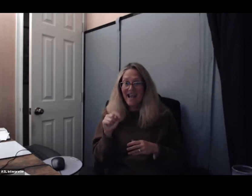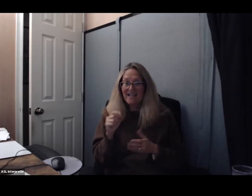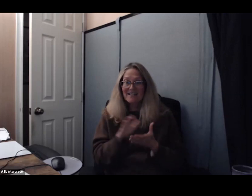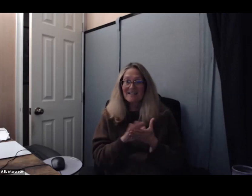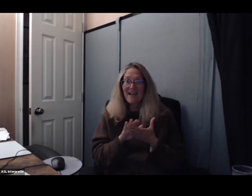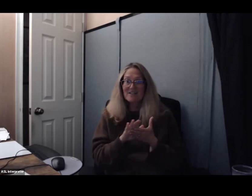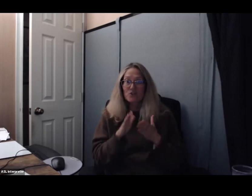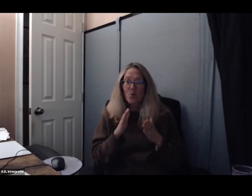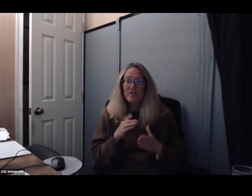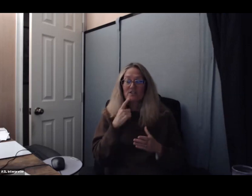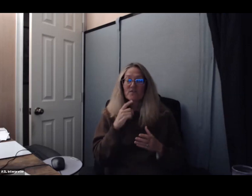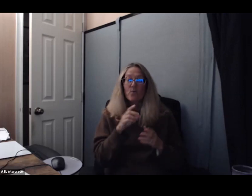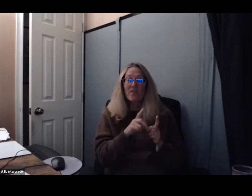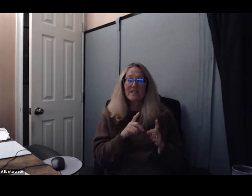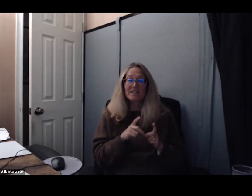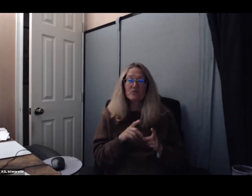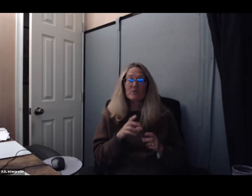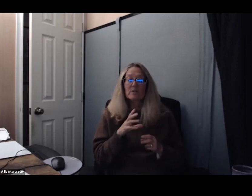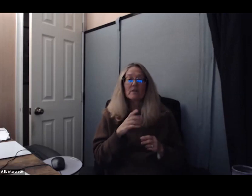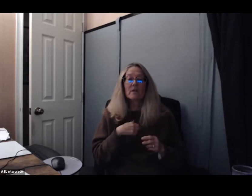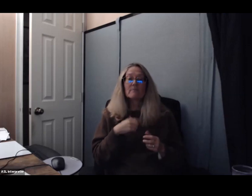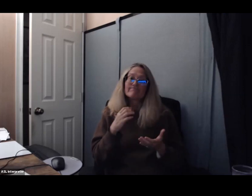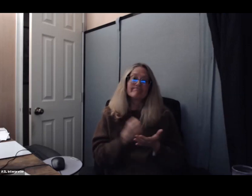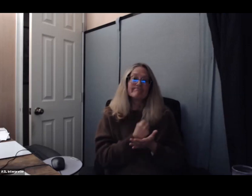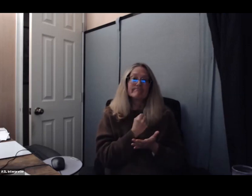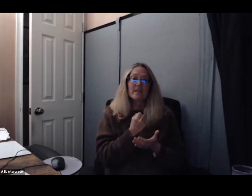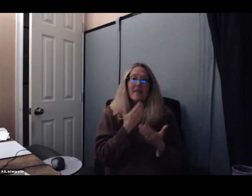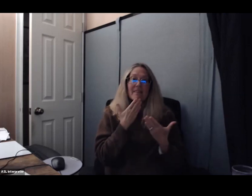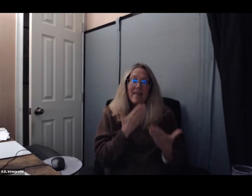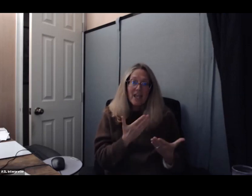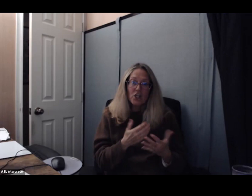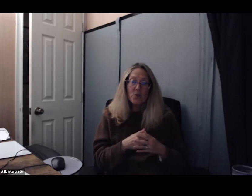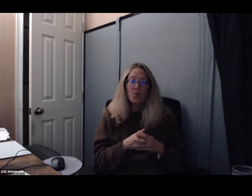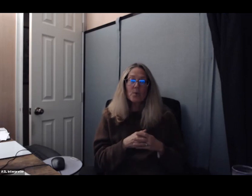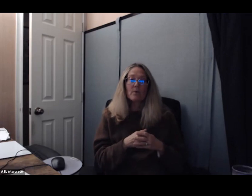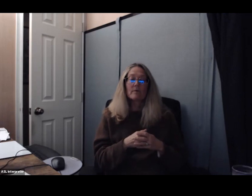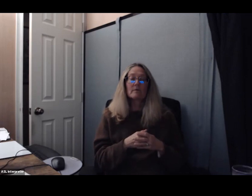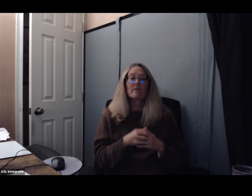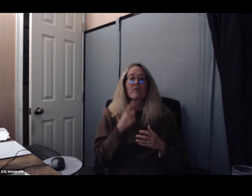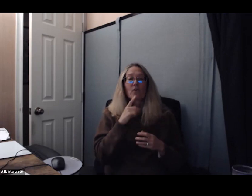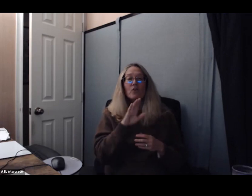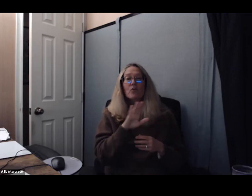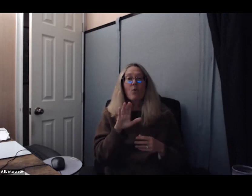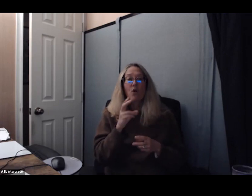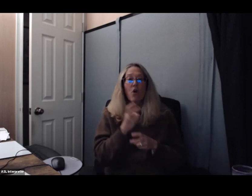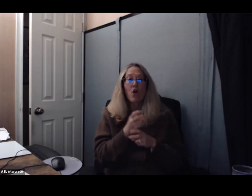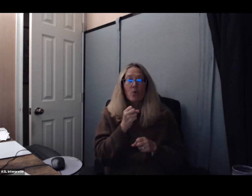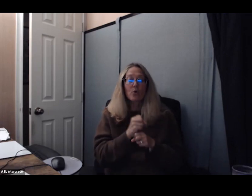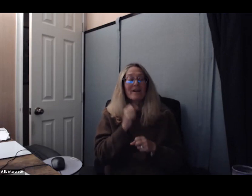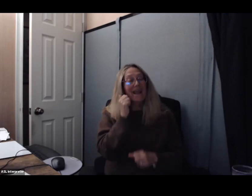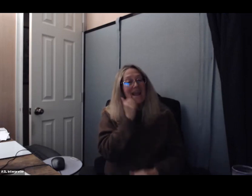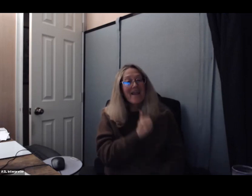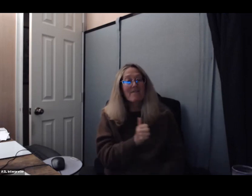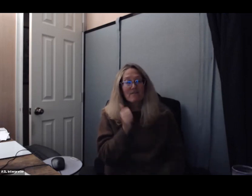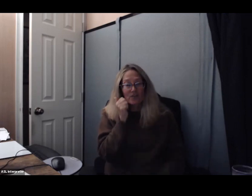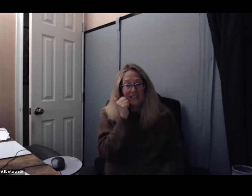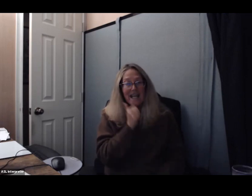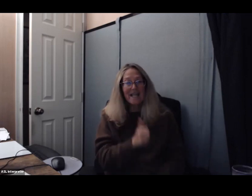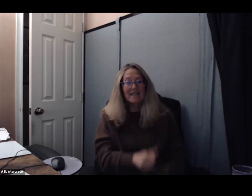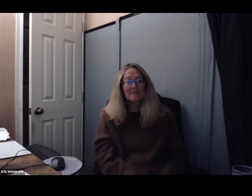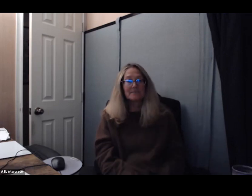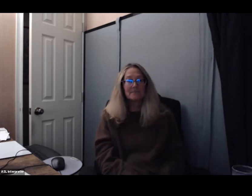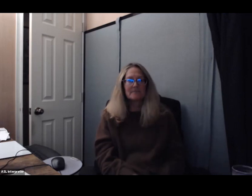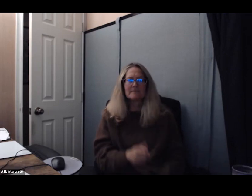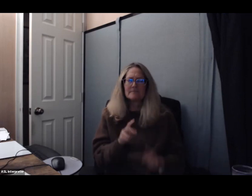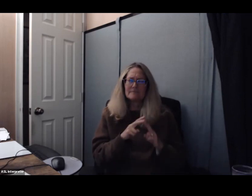for the school district. I would like to take this opportunity to thank you all very, very much for your hard work every day.